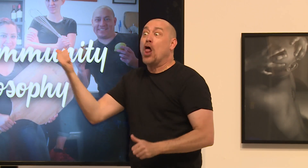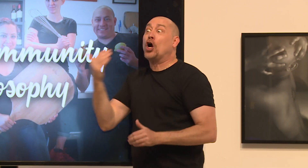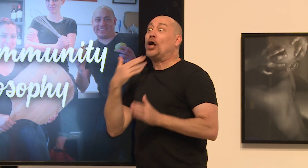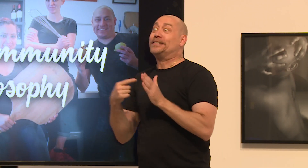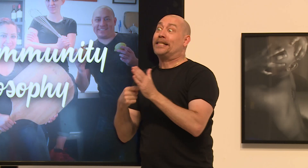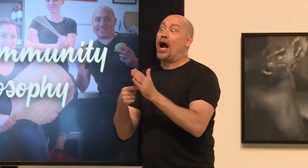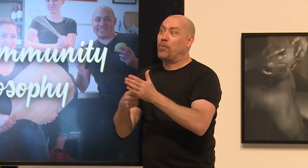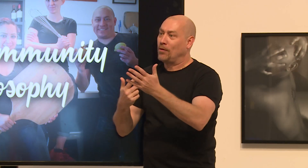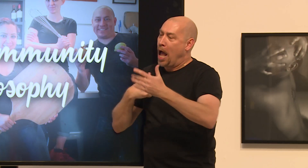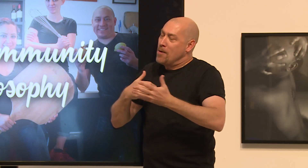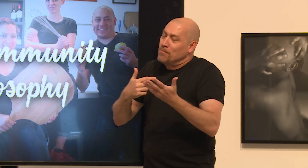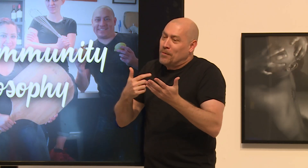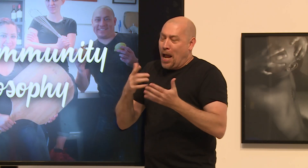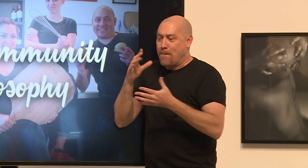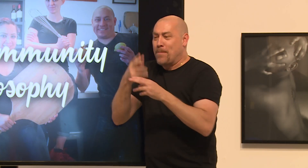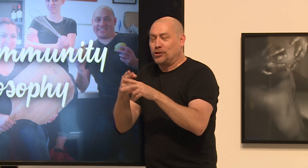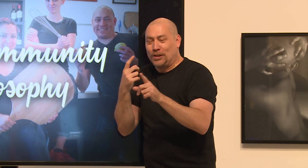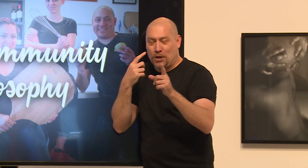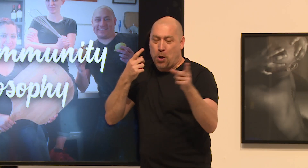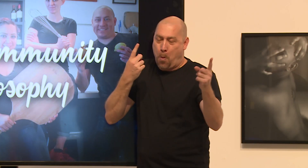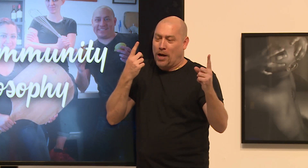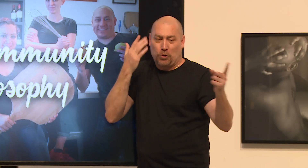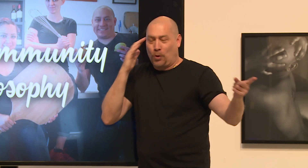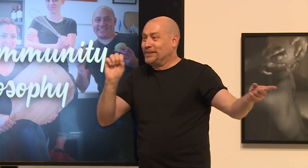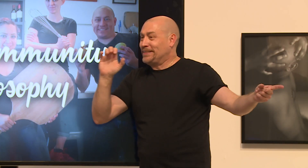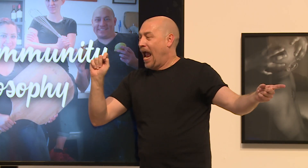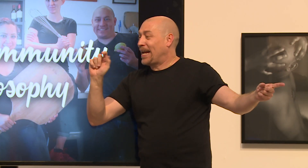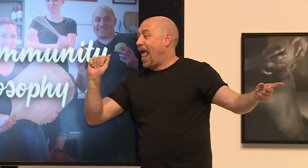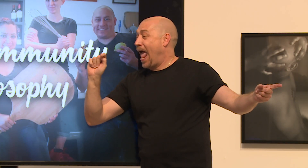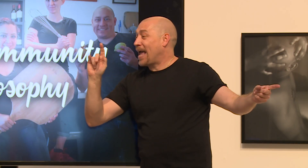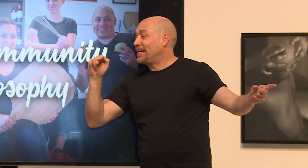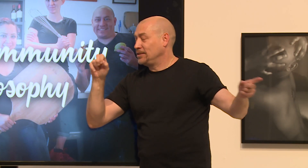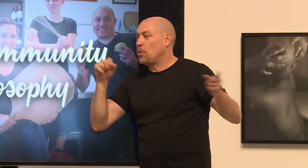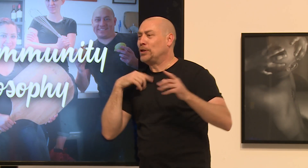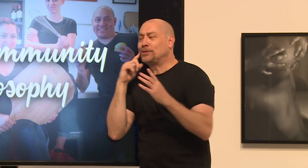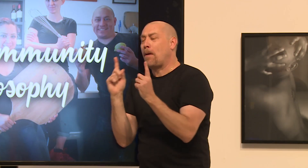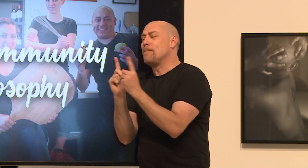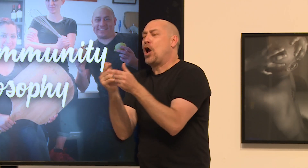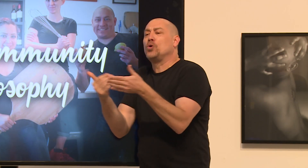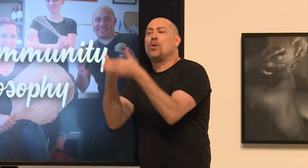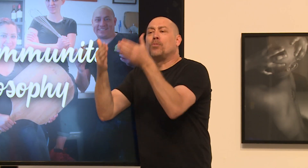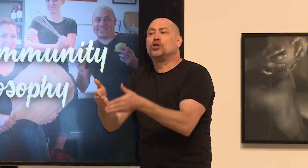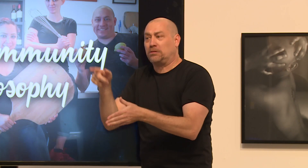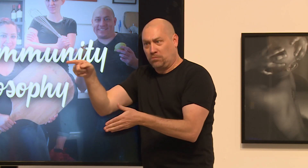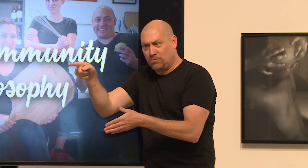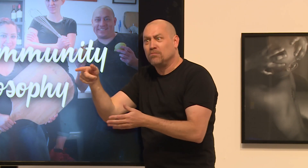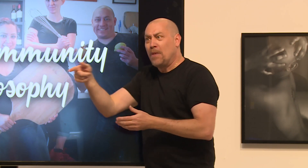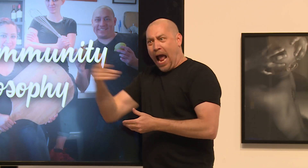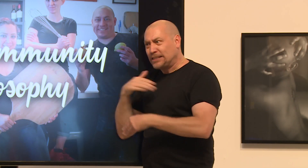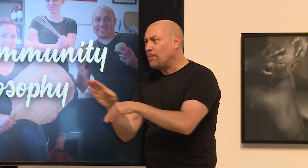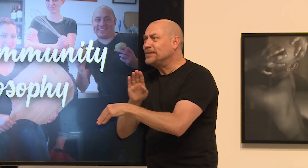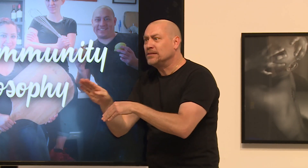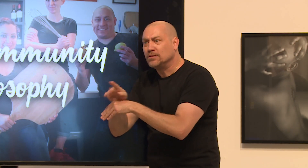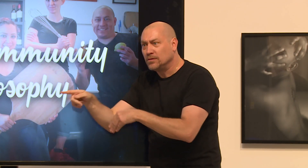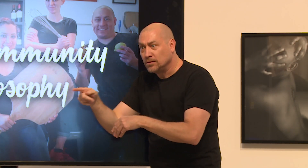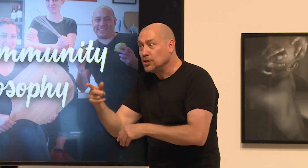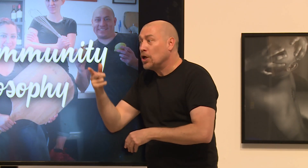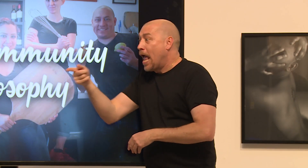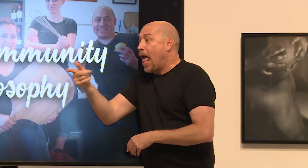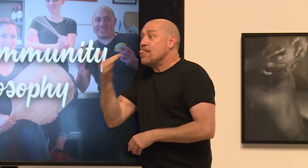You start that, throw that pebble out there and watch the ripple effect take place. And Scott